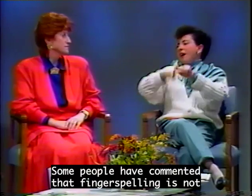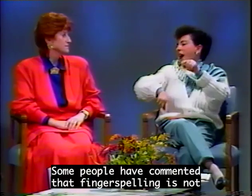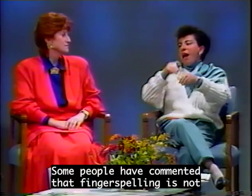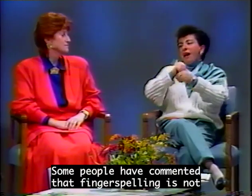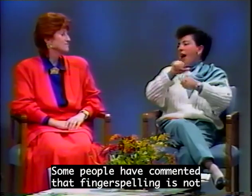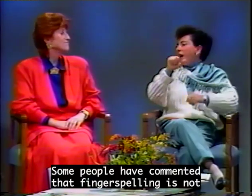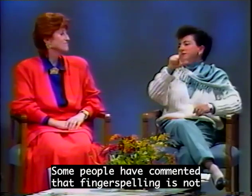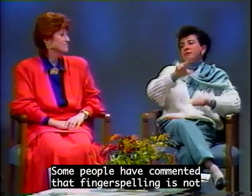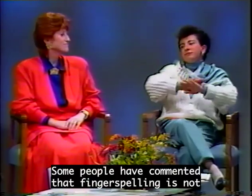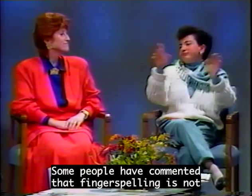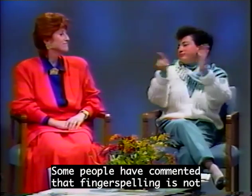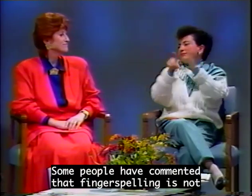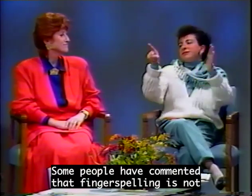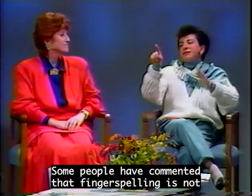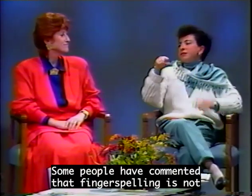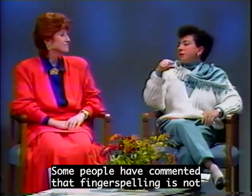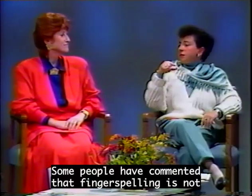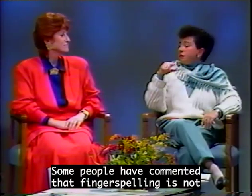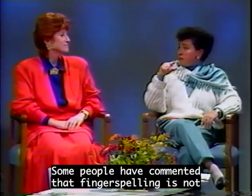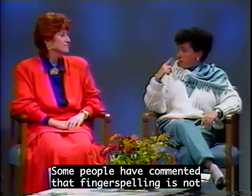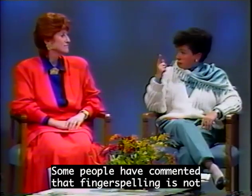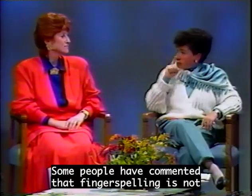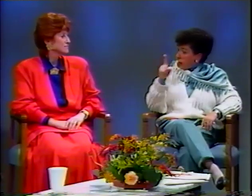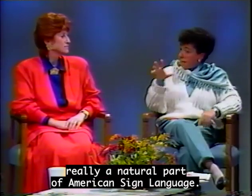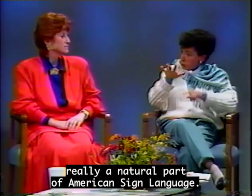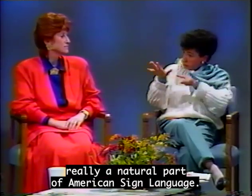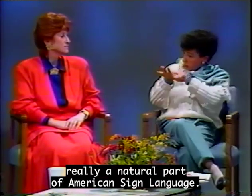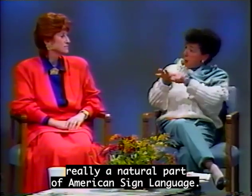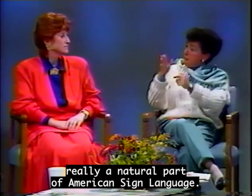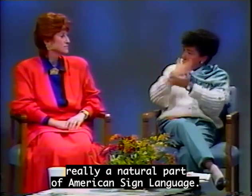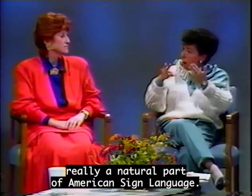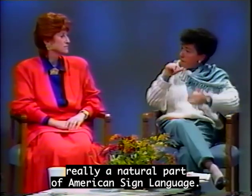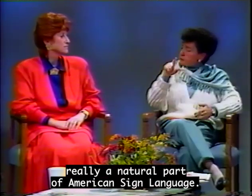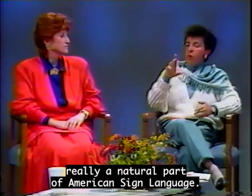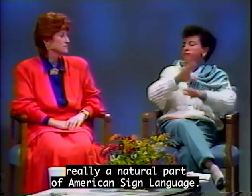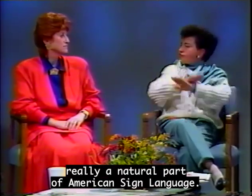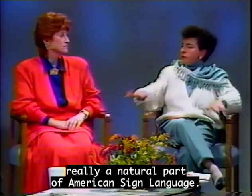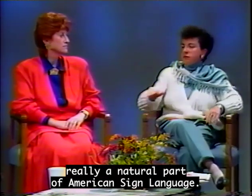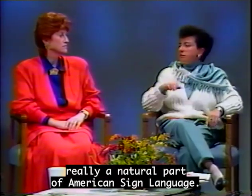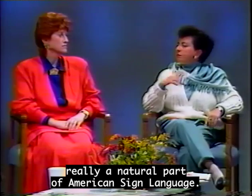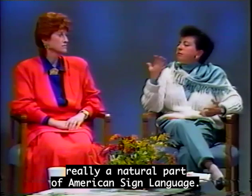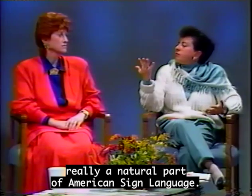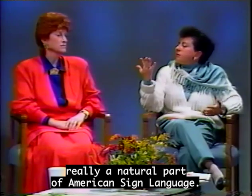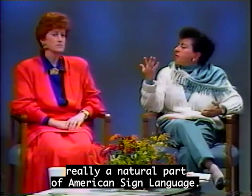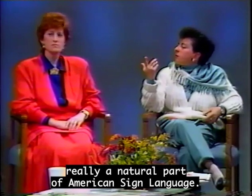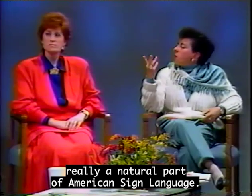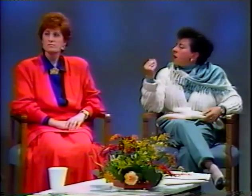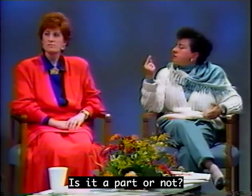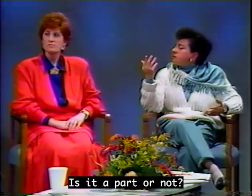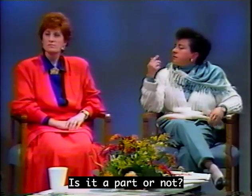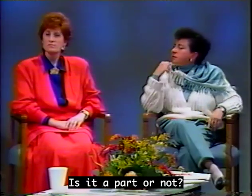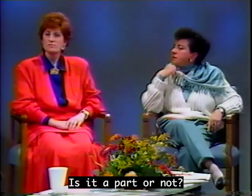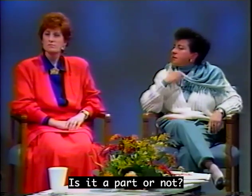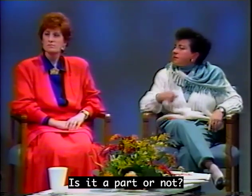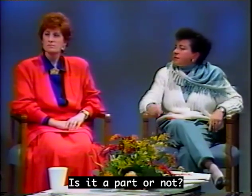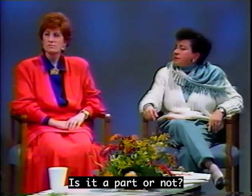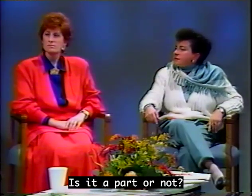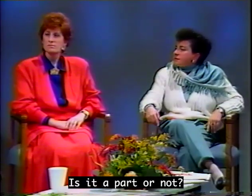Some people have commented that fingerspelling is not really a natural part of American Sign Language. Is it a part or not?